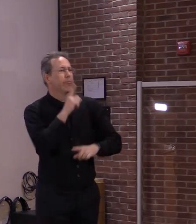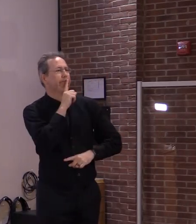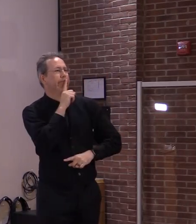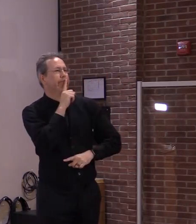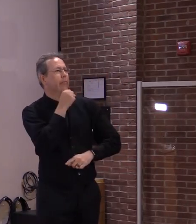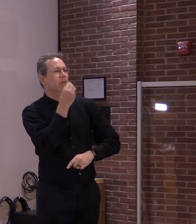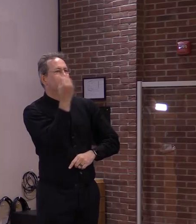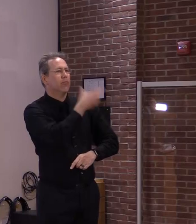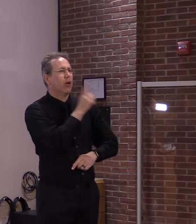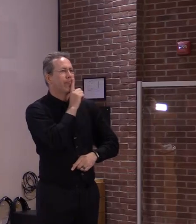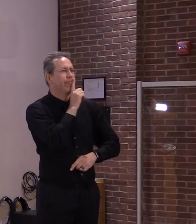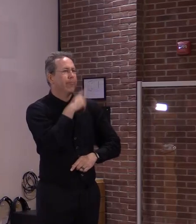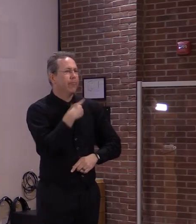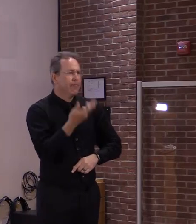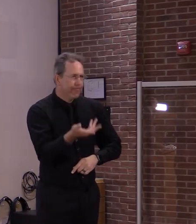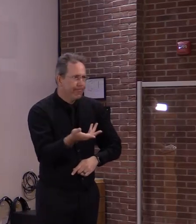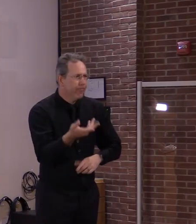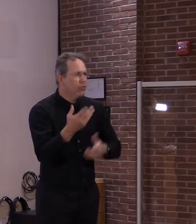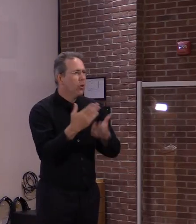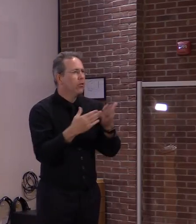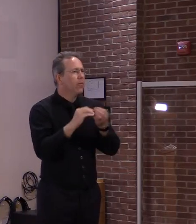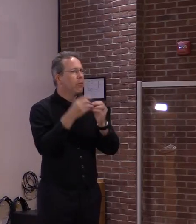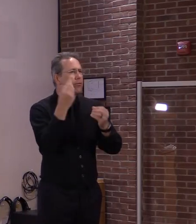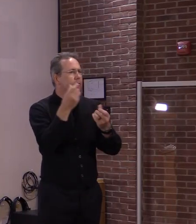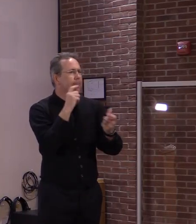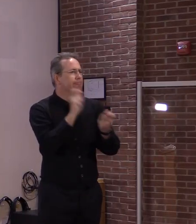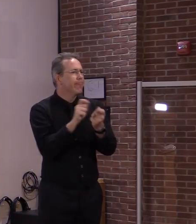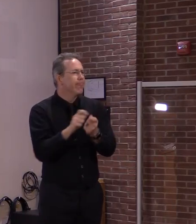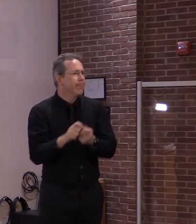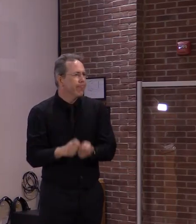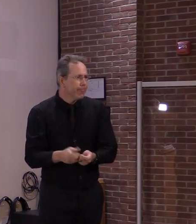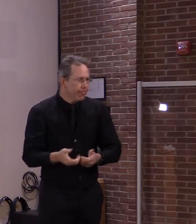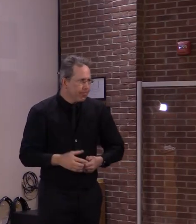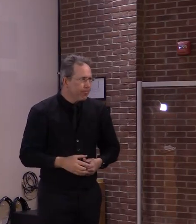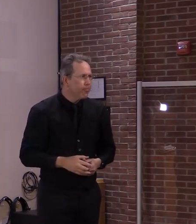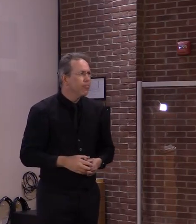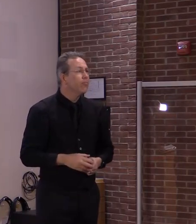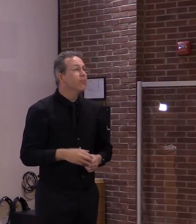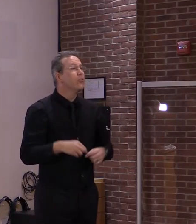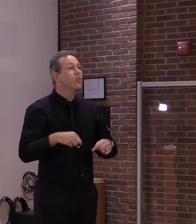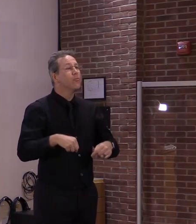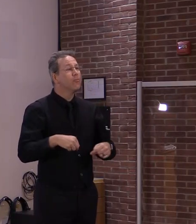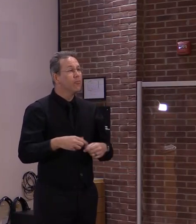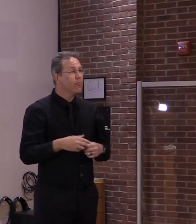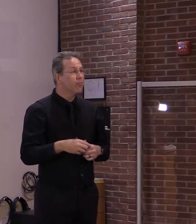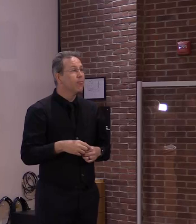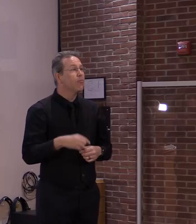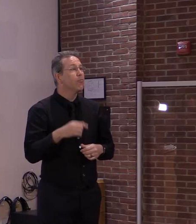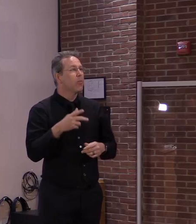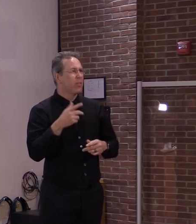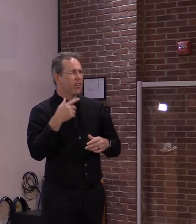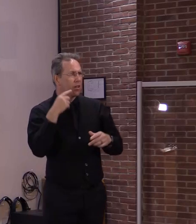response to a vaccine or some other way the data could be interpreted.